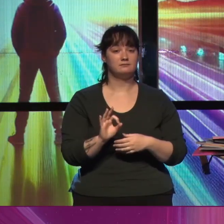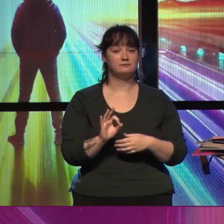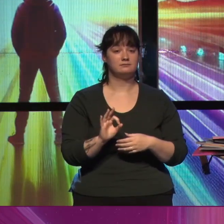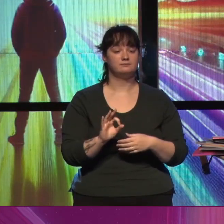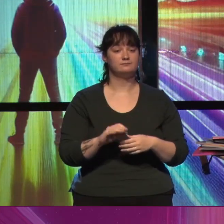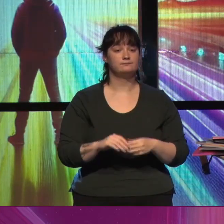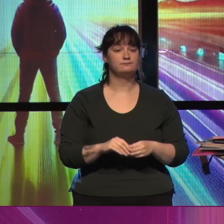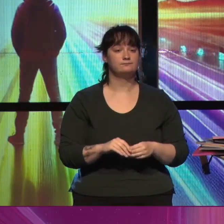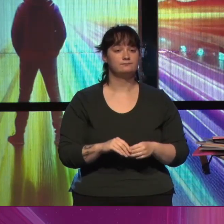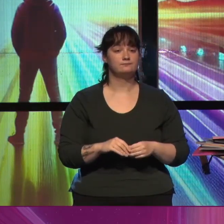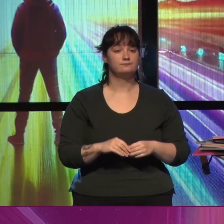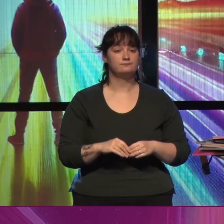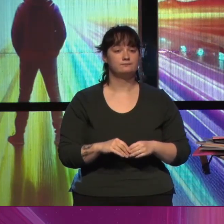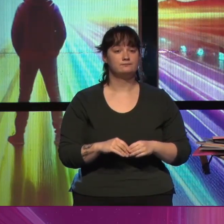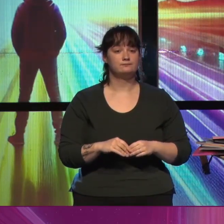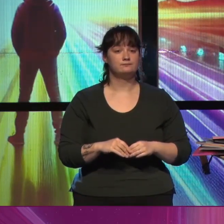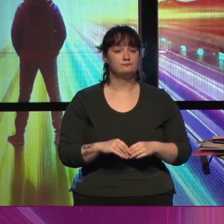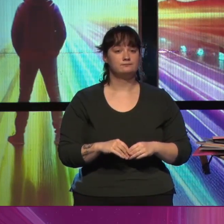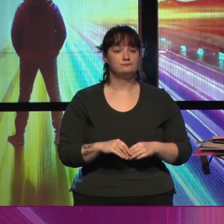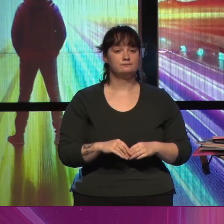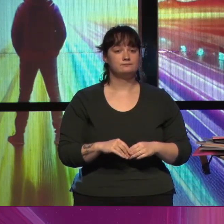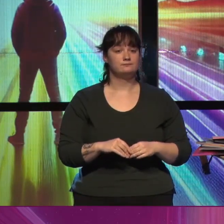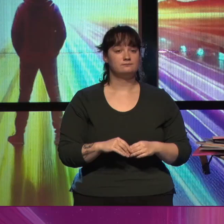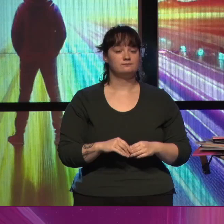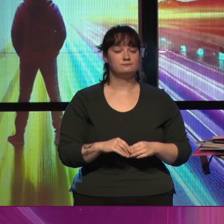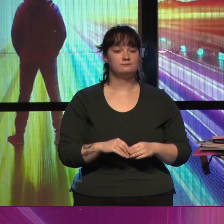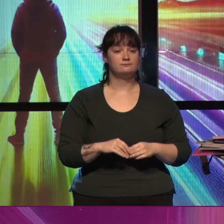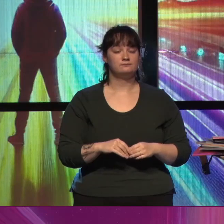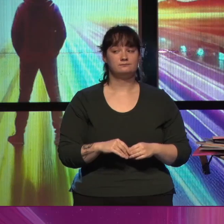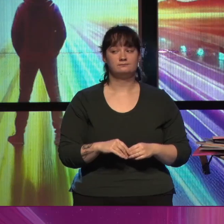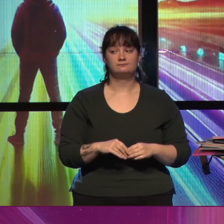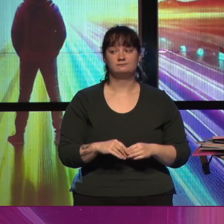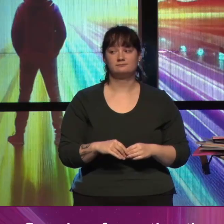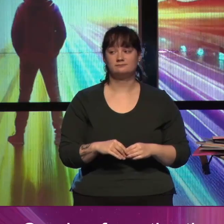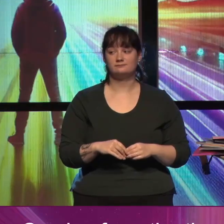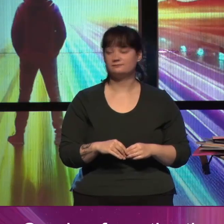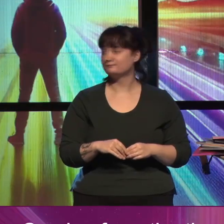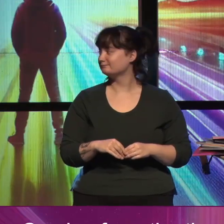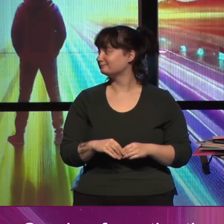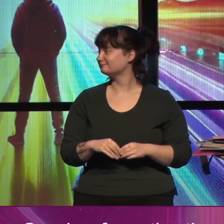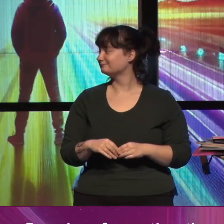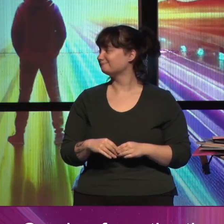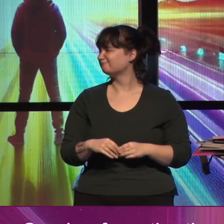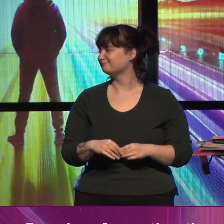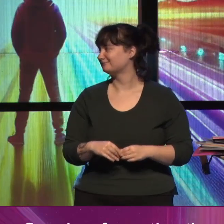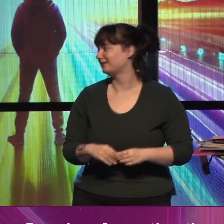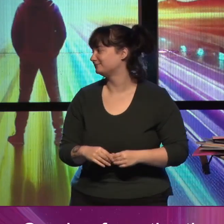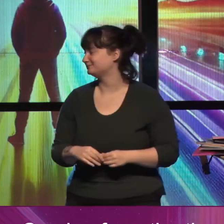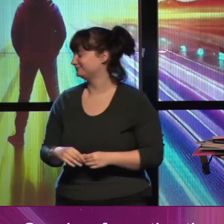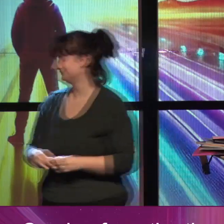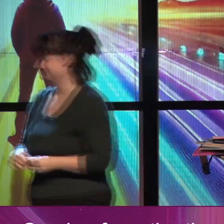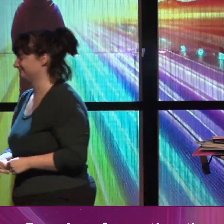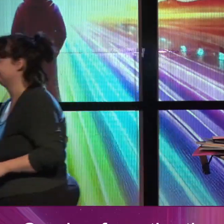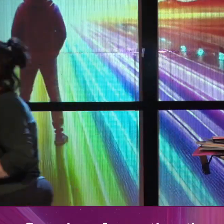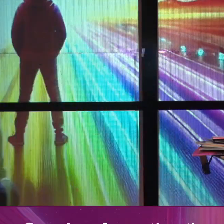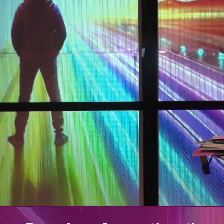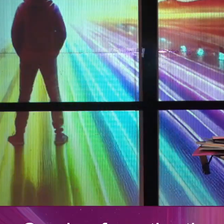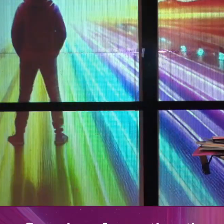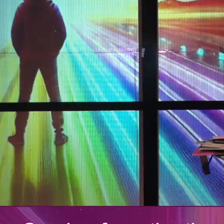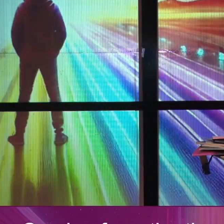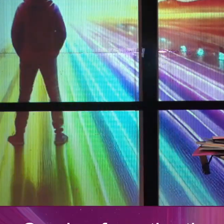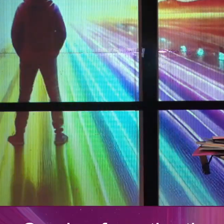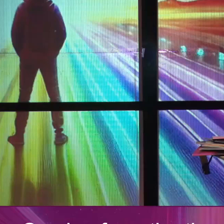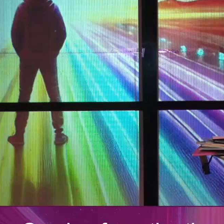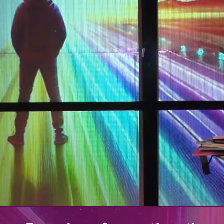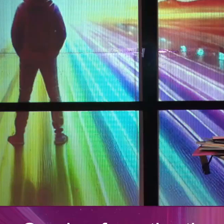of drawing imagery to. That's where those numbers come from. And coming from the throne are flashes of lightning and rumblings and